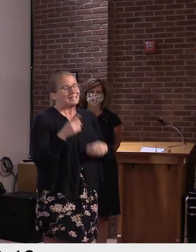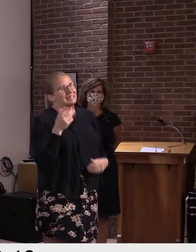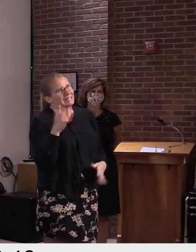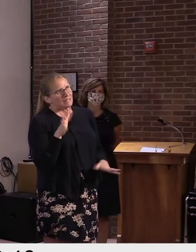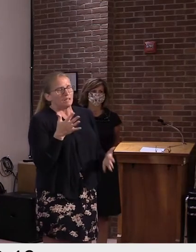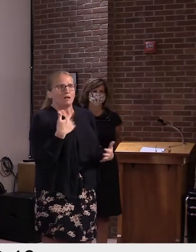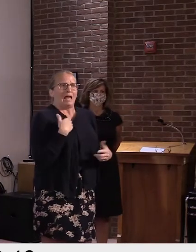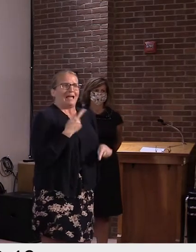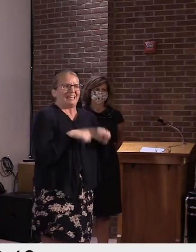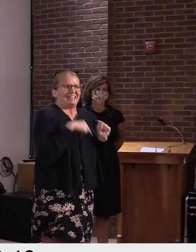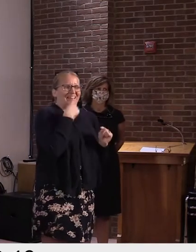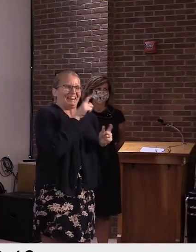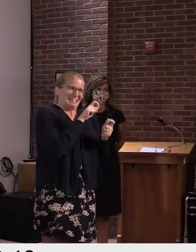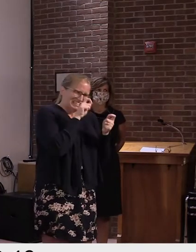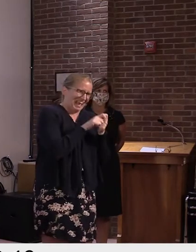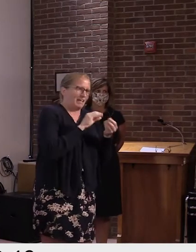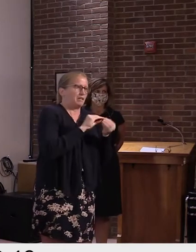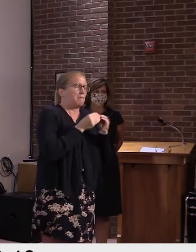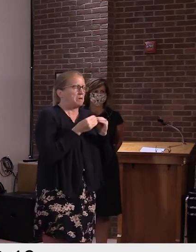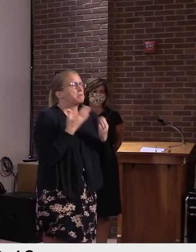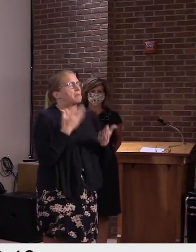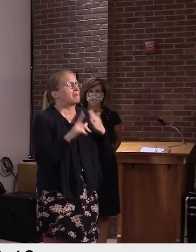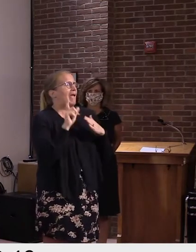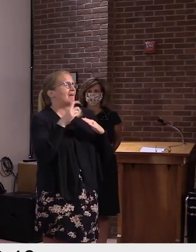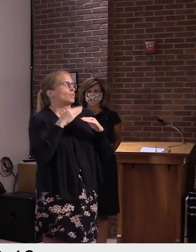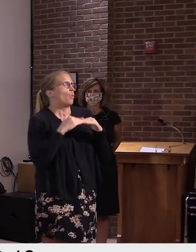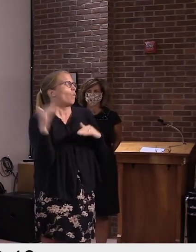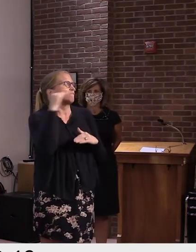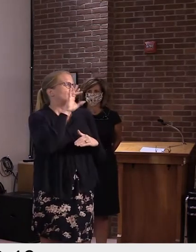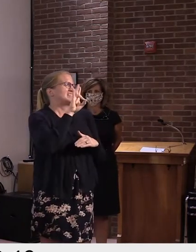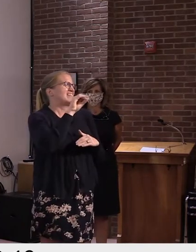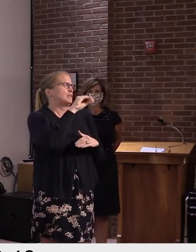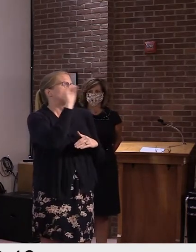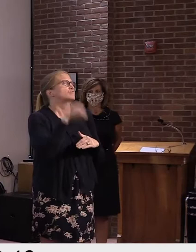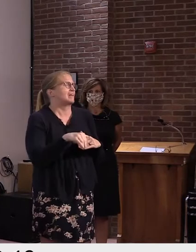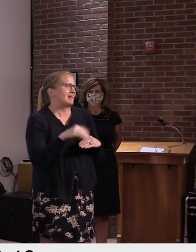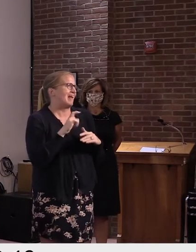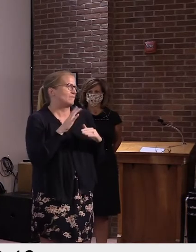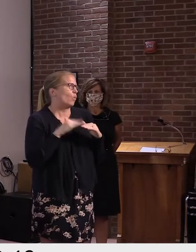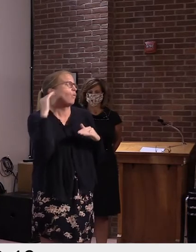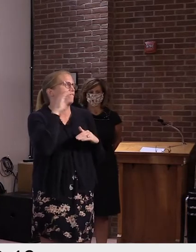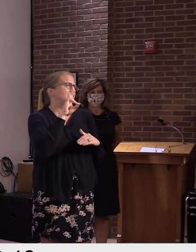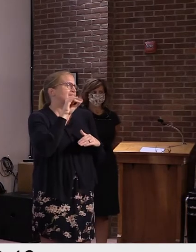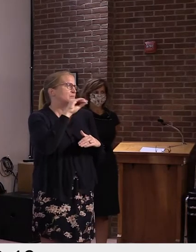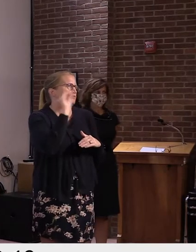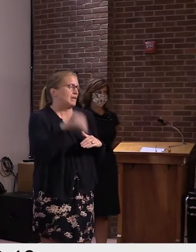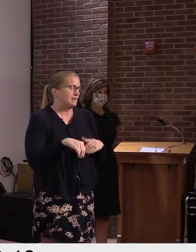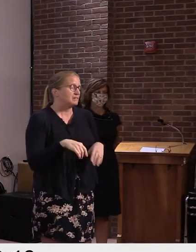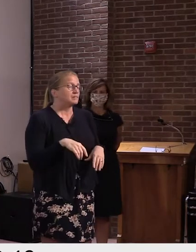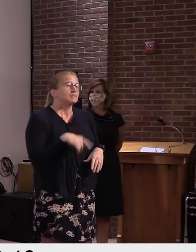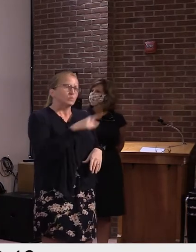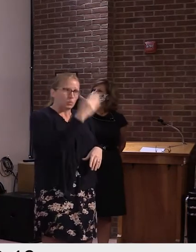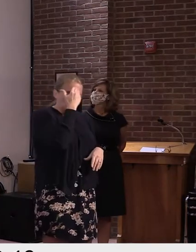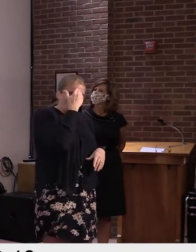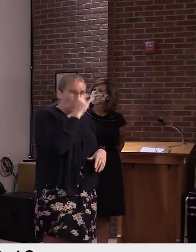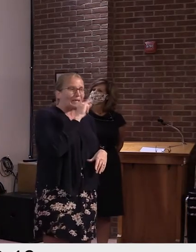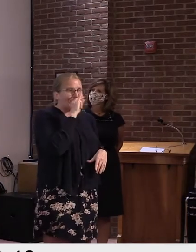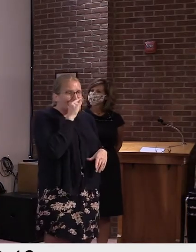than 70%. As you know, when we have kids going into school and continuing through grade